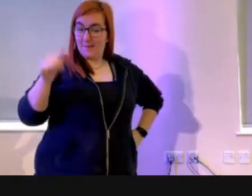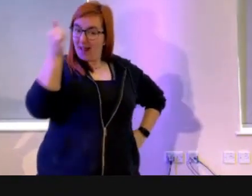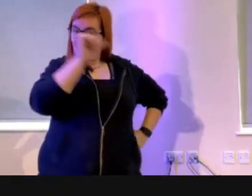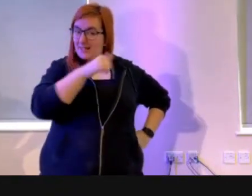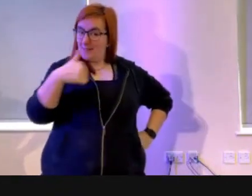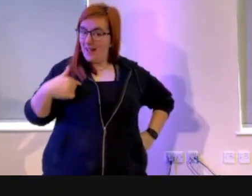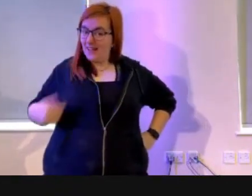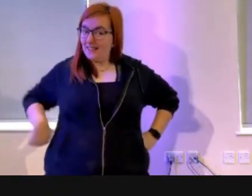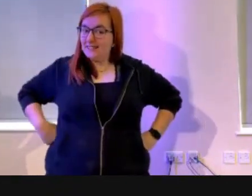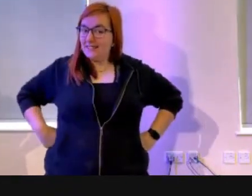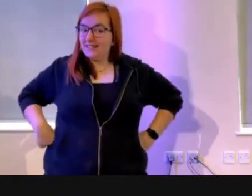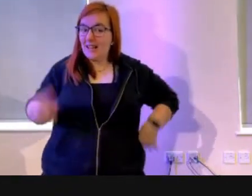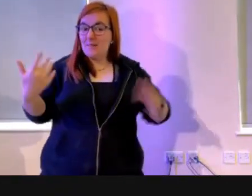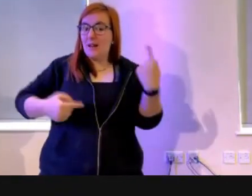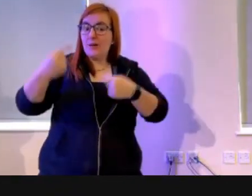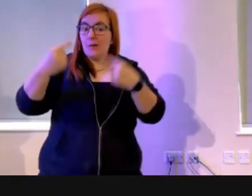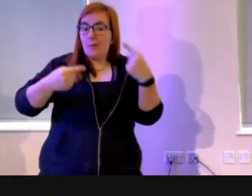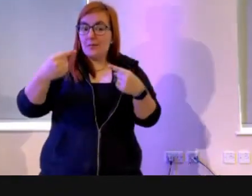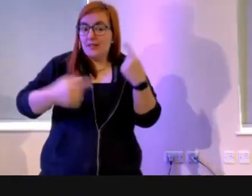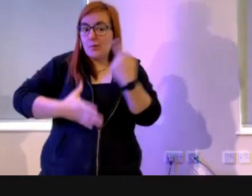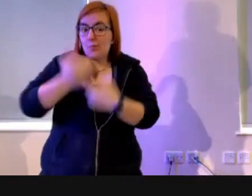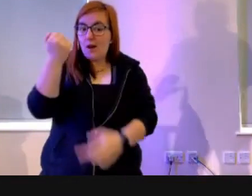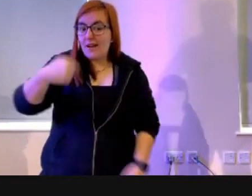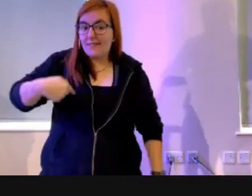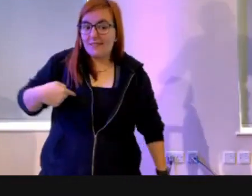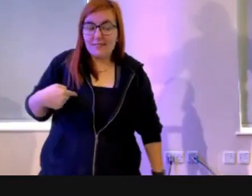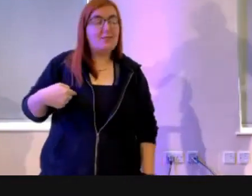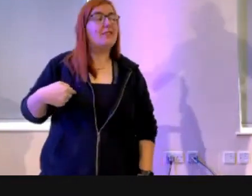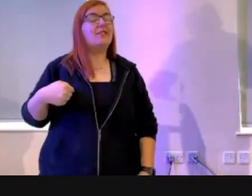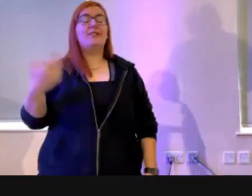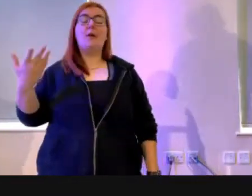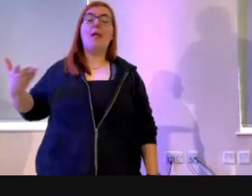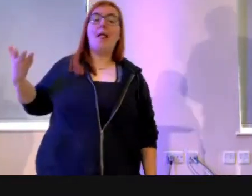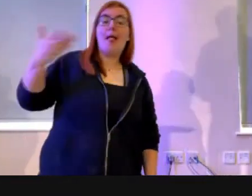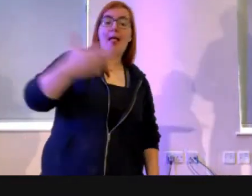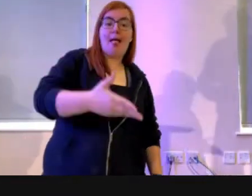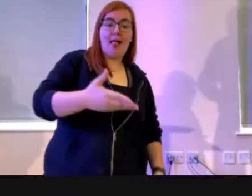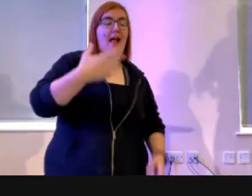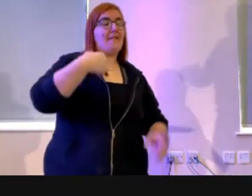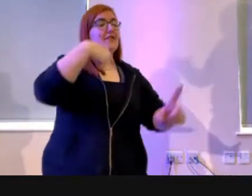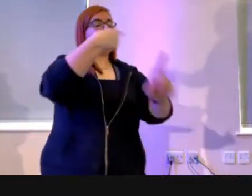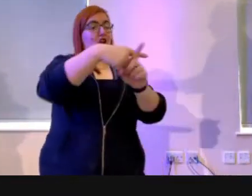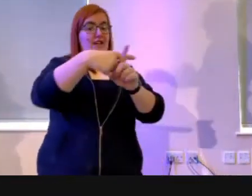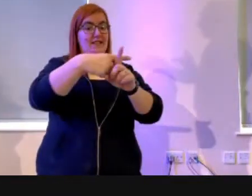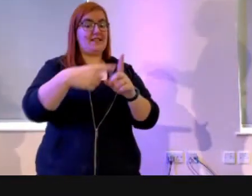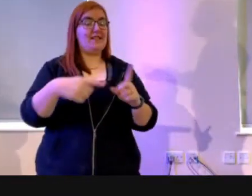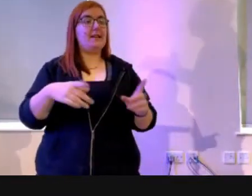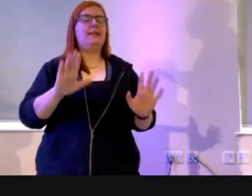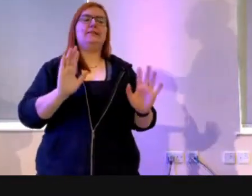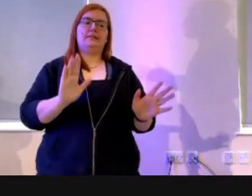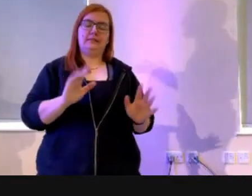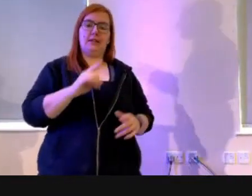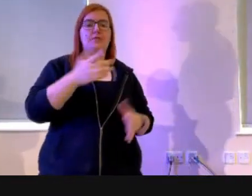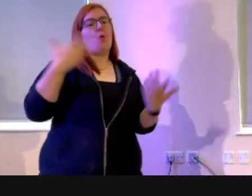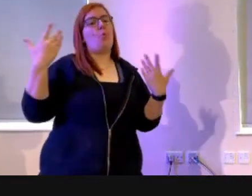actually. I won a competition. So we went along. They got the target set up. Admittedly, it was a windy day.